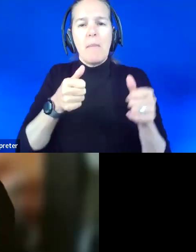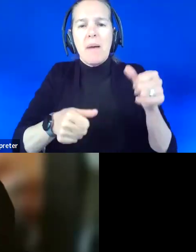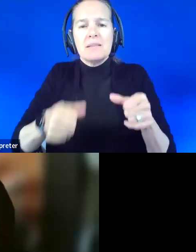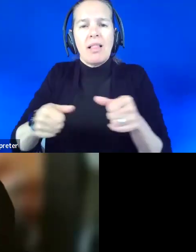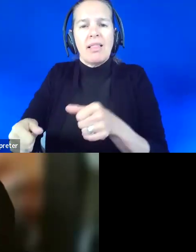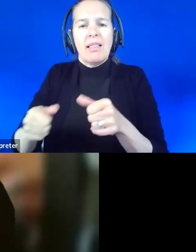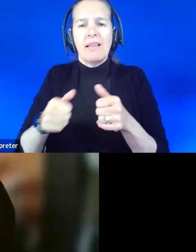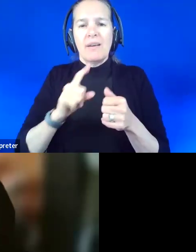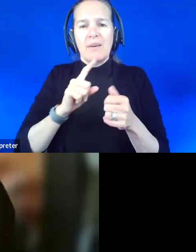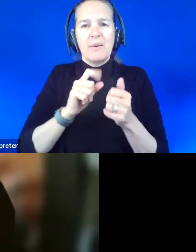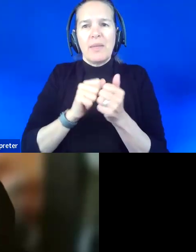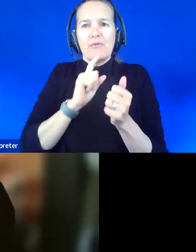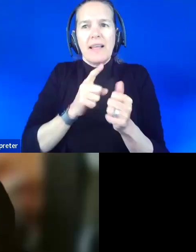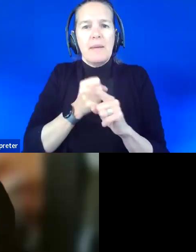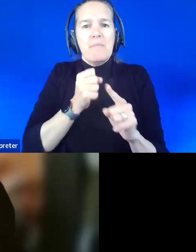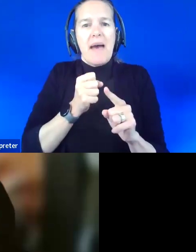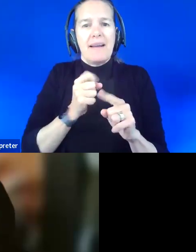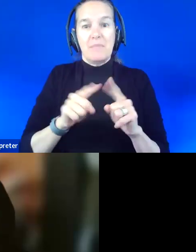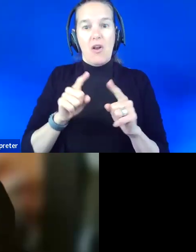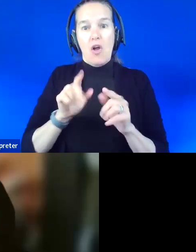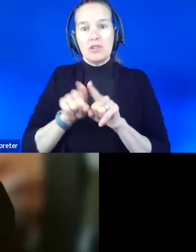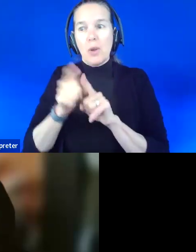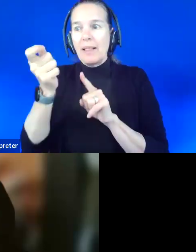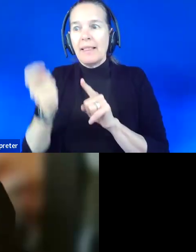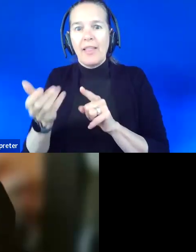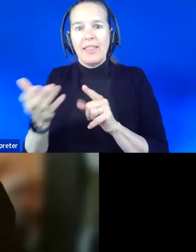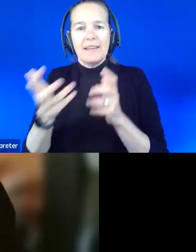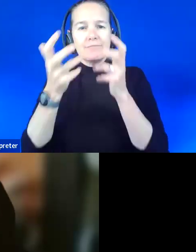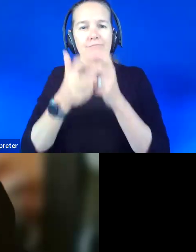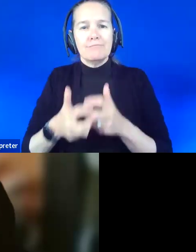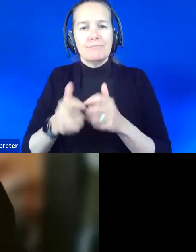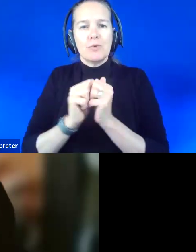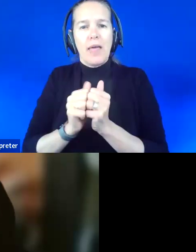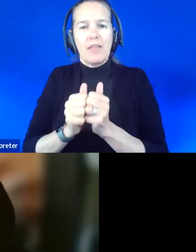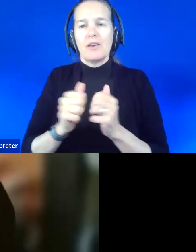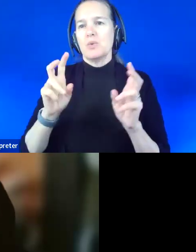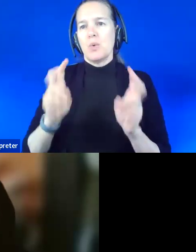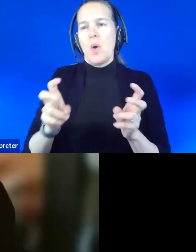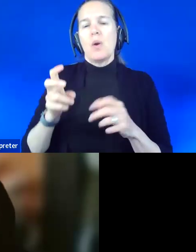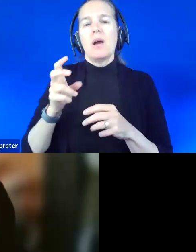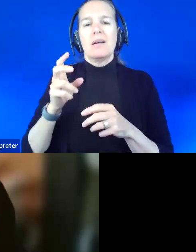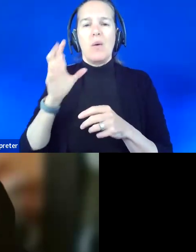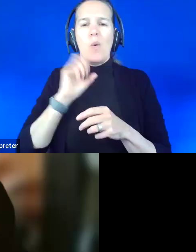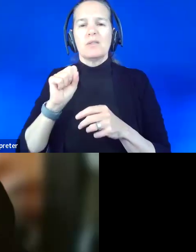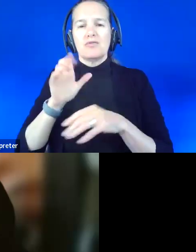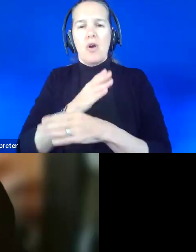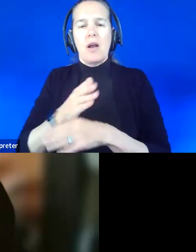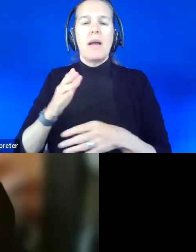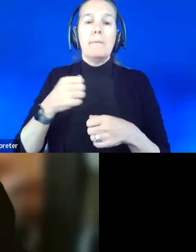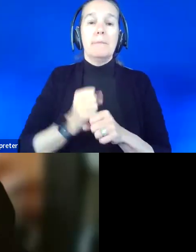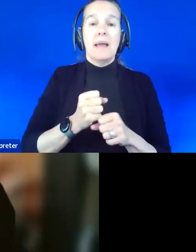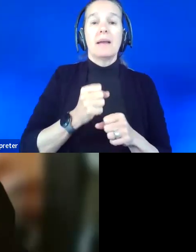impact, but it's also all these little things that work together. To quote the popular Alex Warren song, Ordinary, it's making the mundane